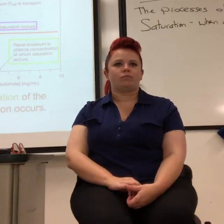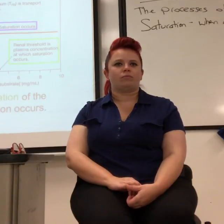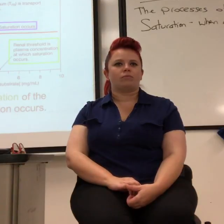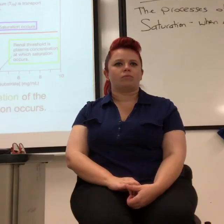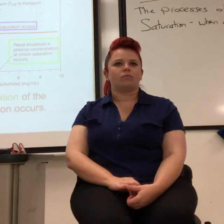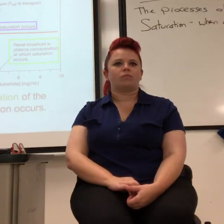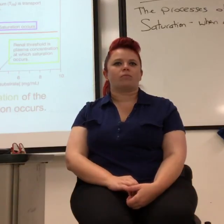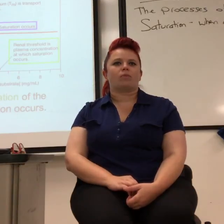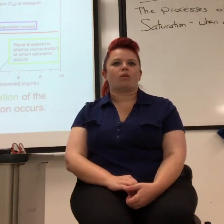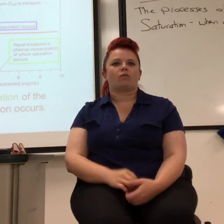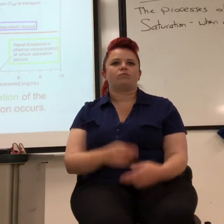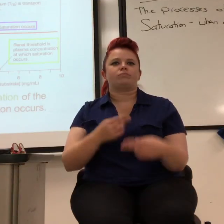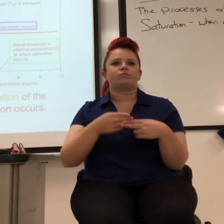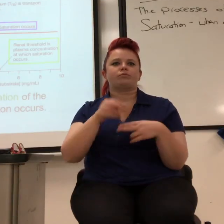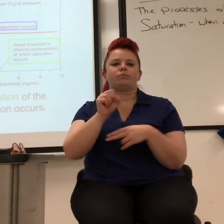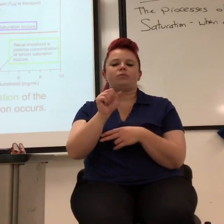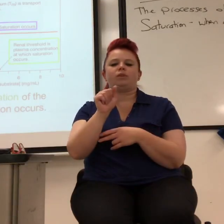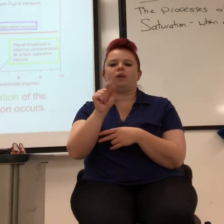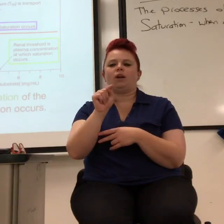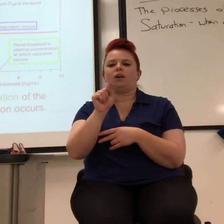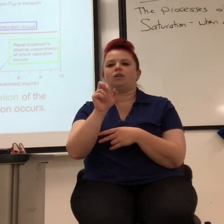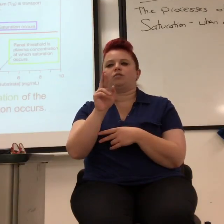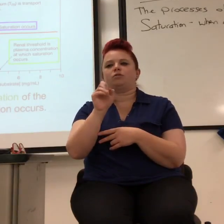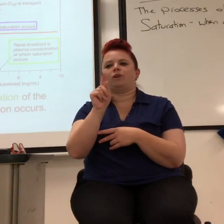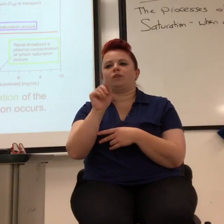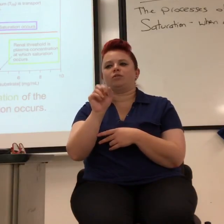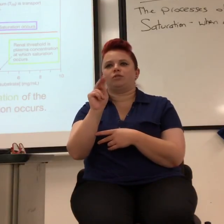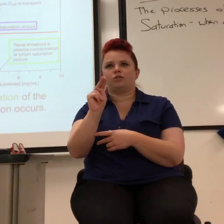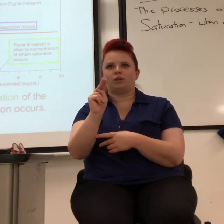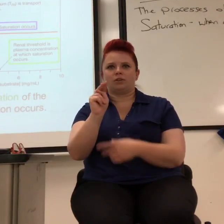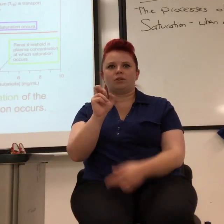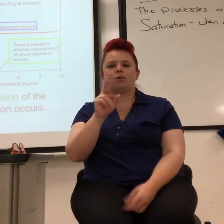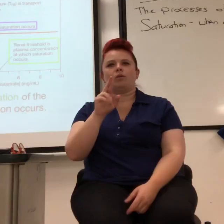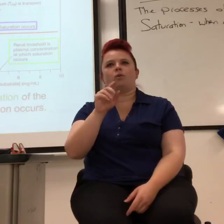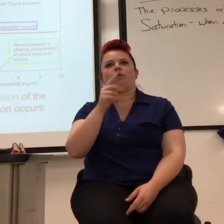It's called saturation or transport maximum.